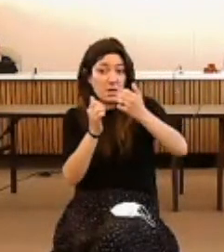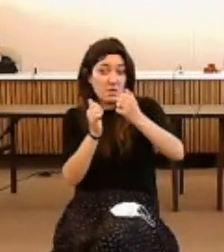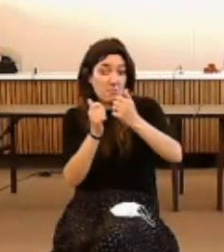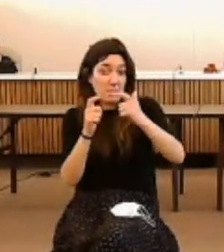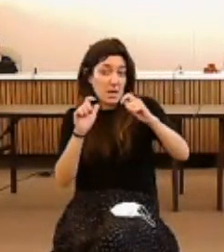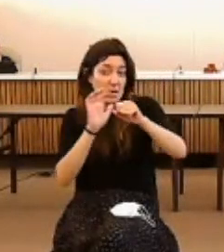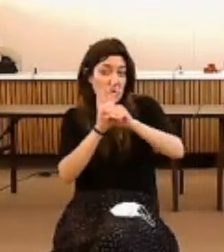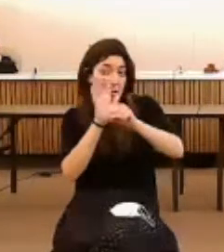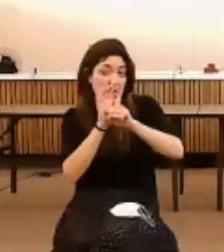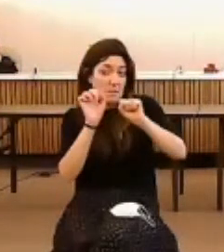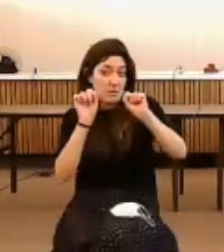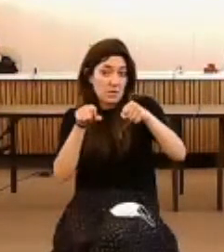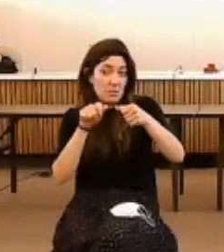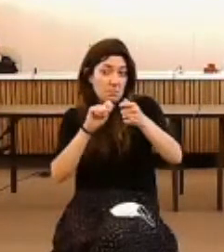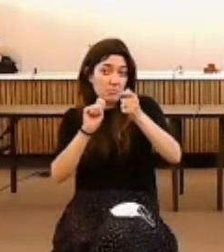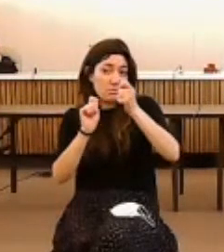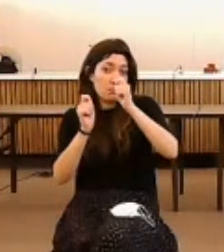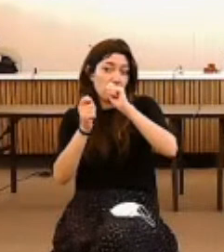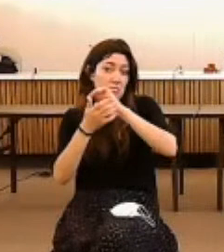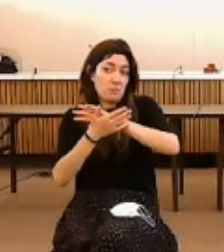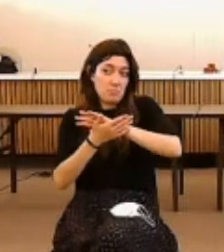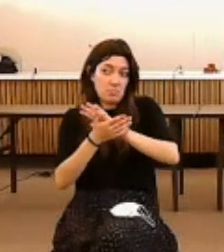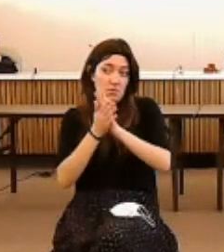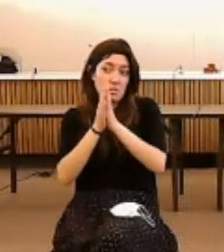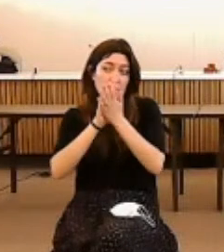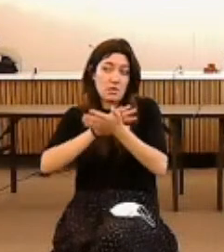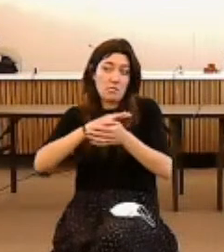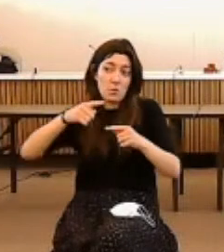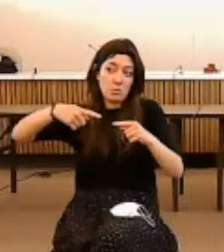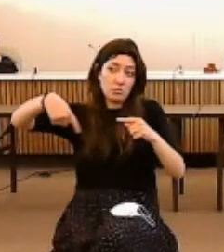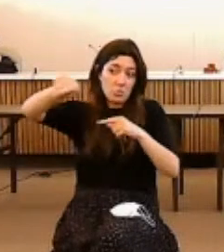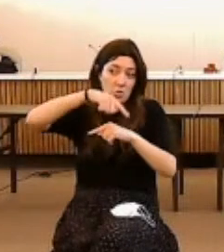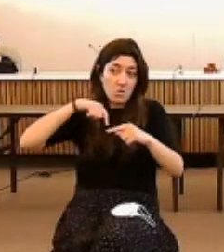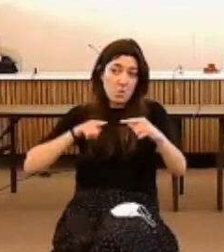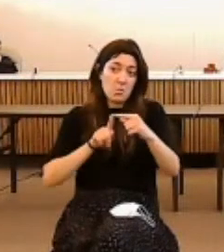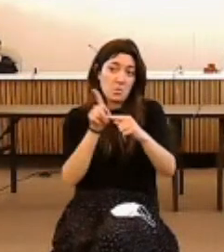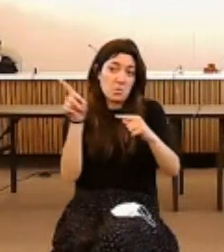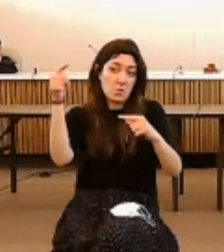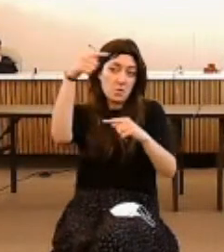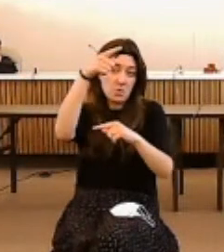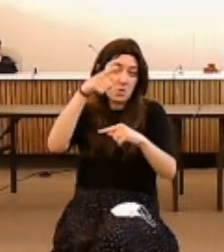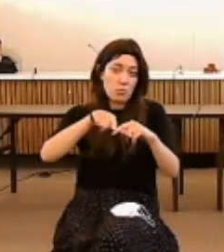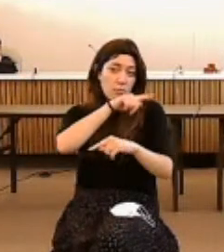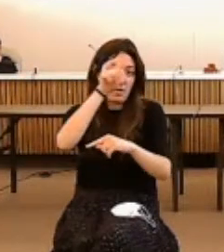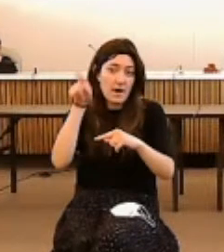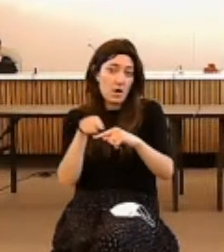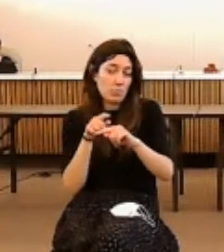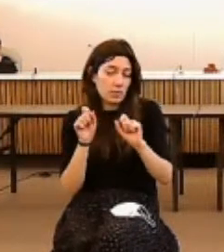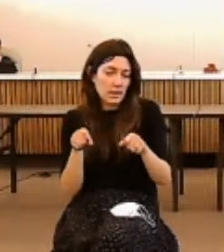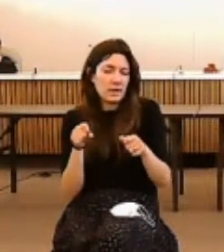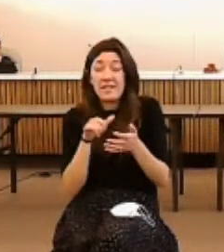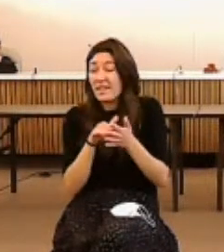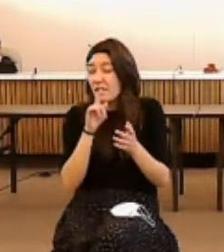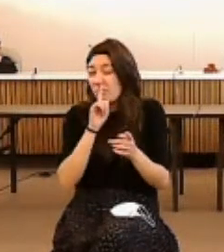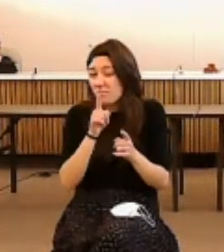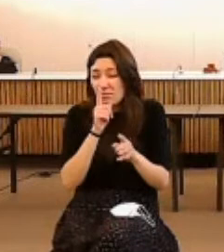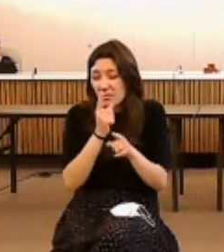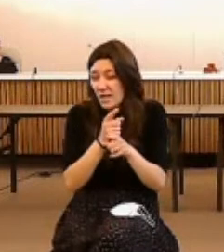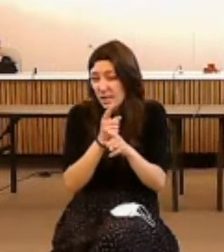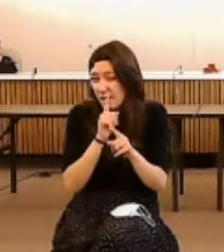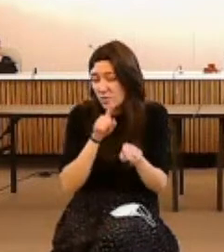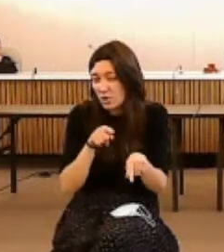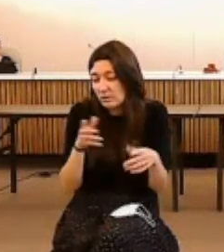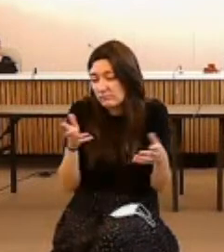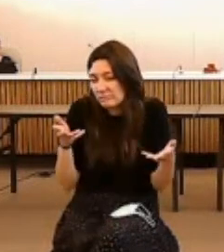to turn it into a traffic circle. I don't know that that's the right solution either, but the point is we want